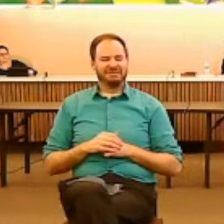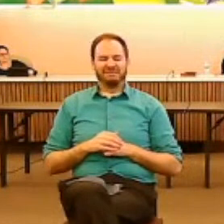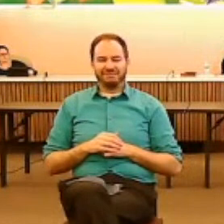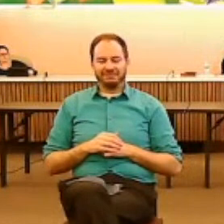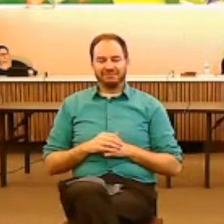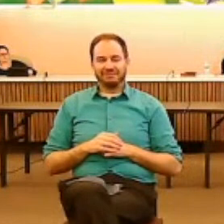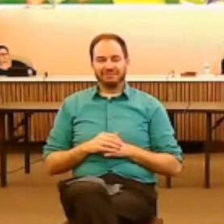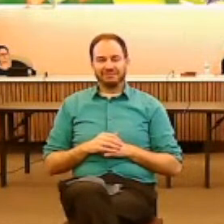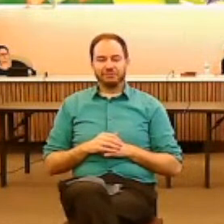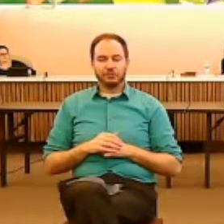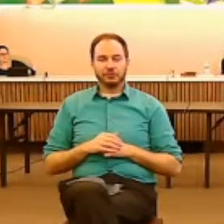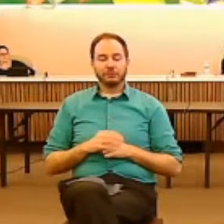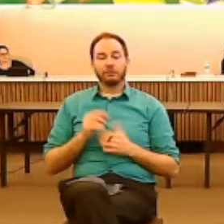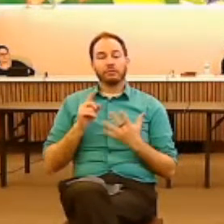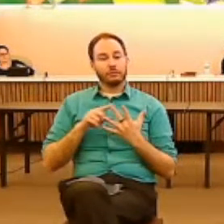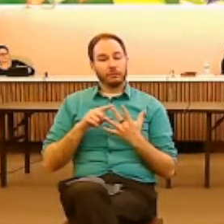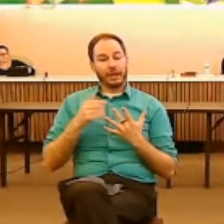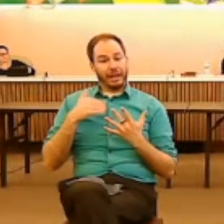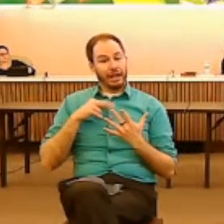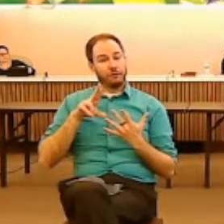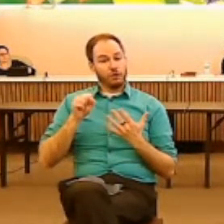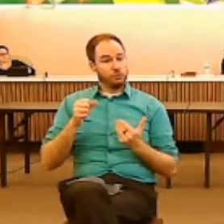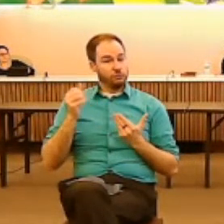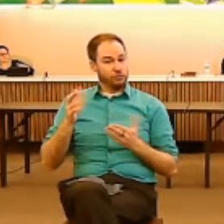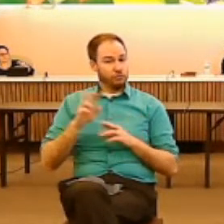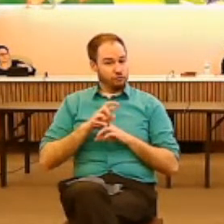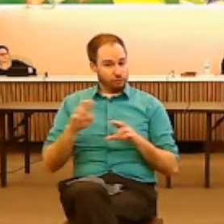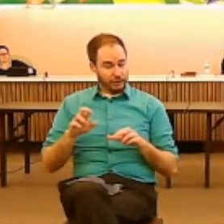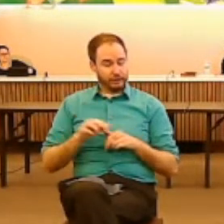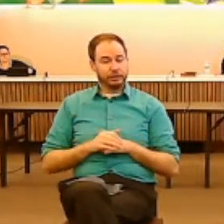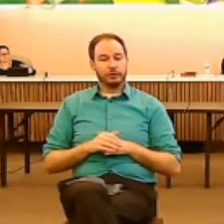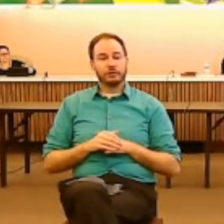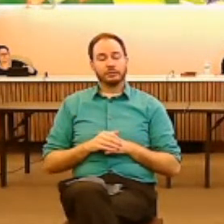so there is a resolution for this one. Bruce?